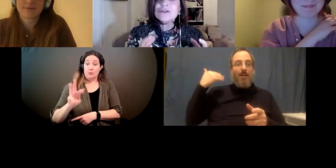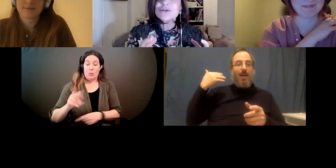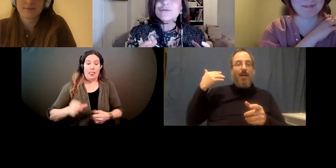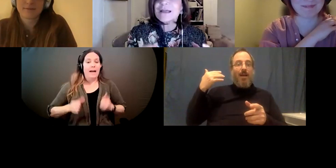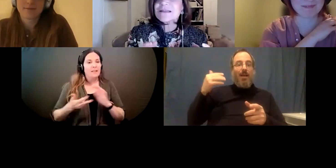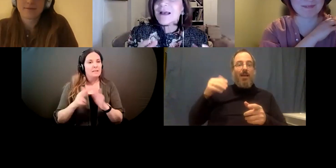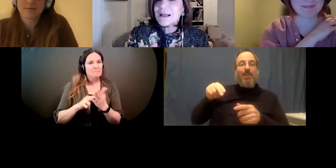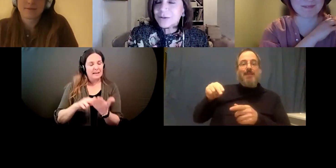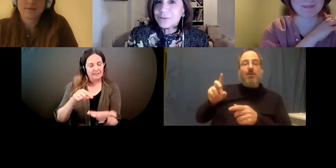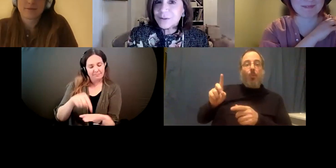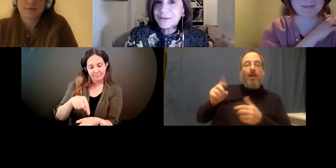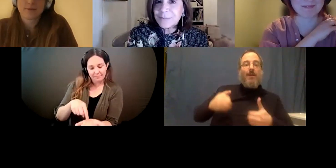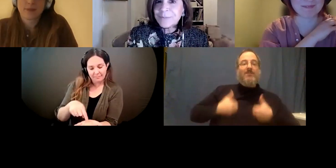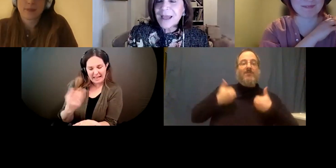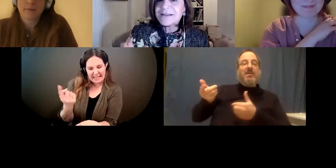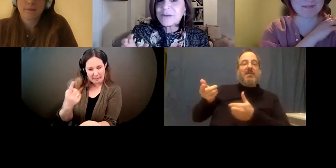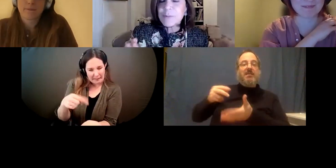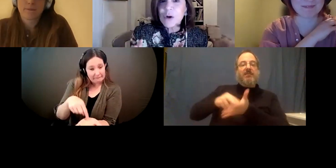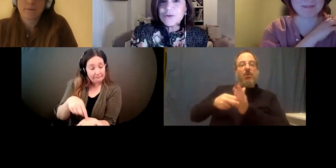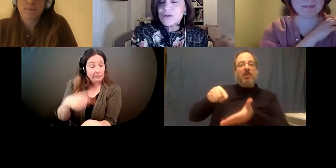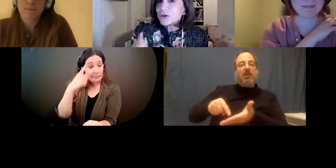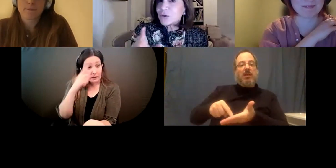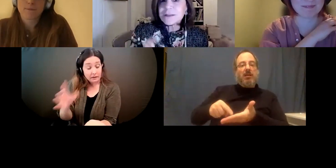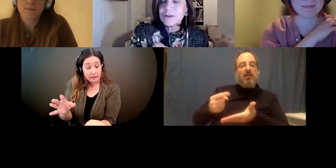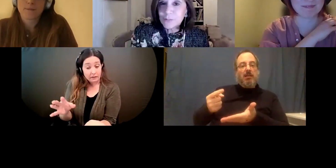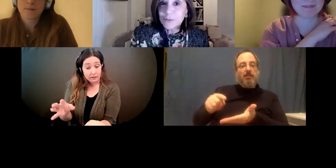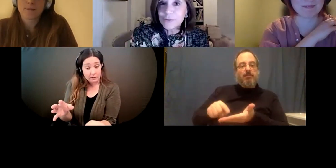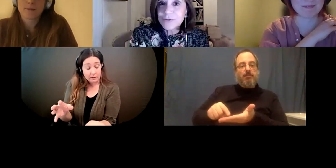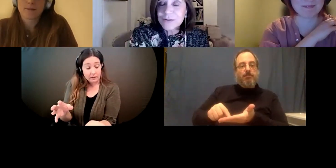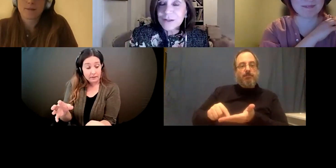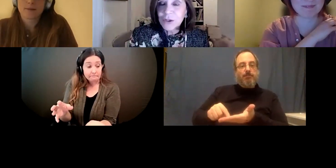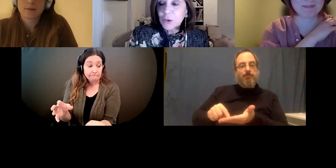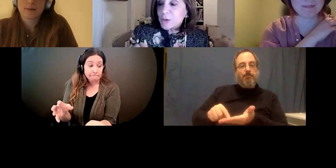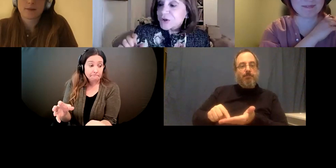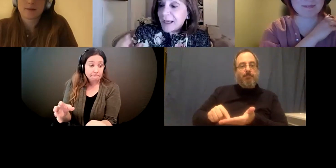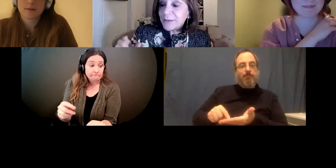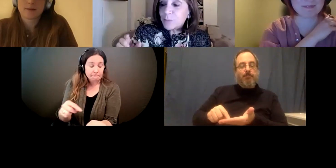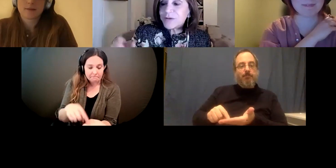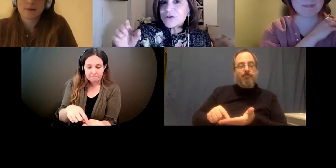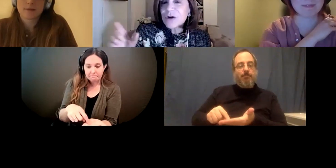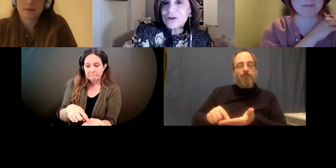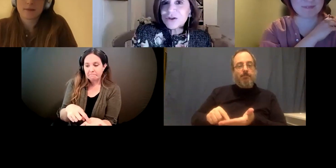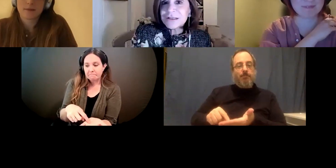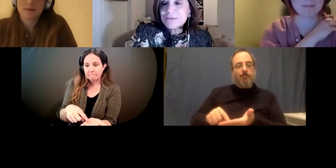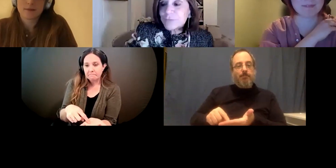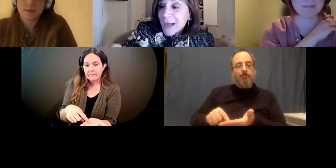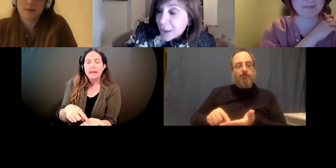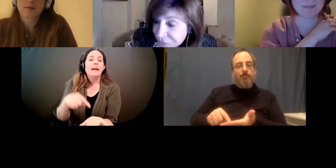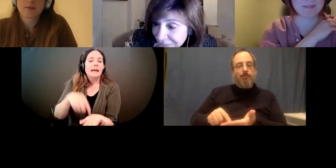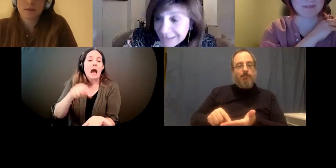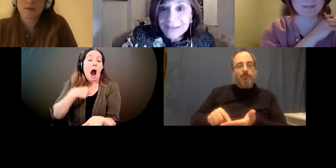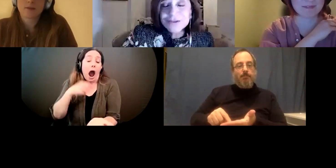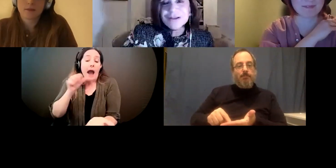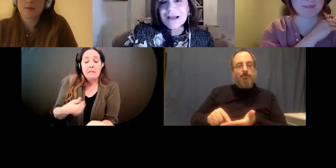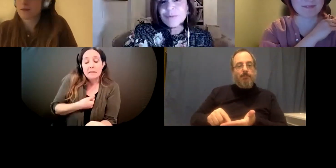at interface value, as opposed to the early computers, which came with instructions for how